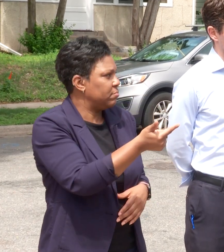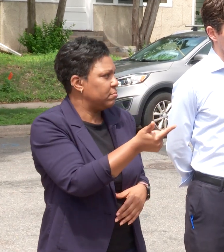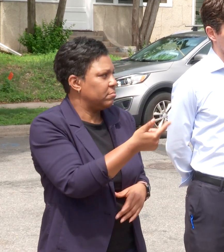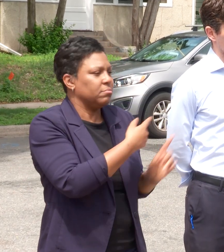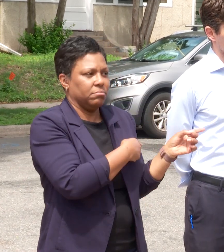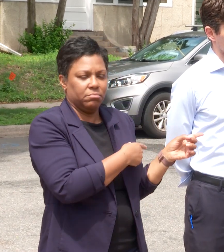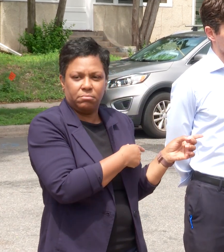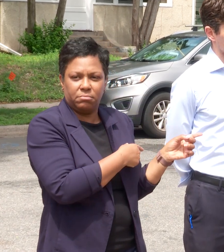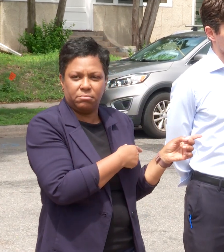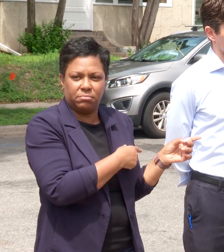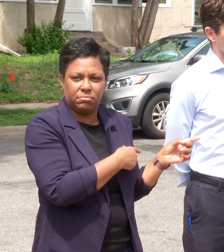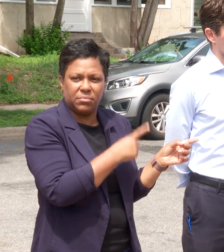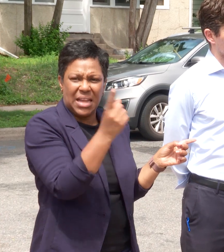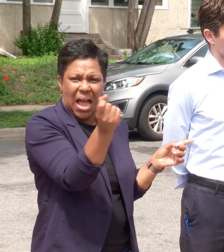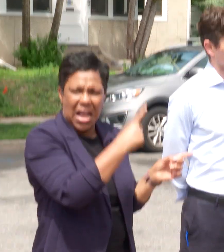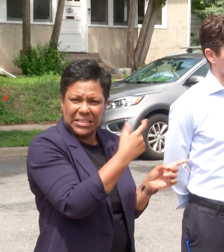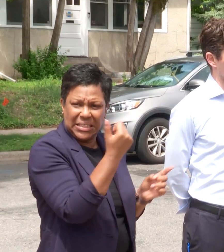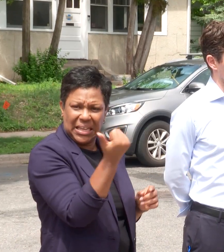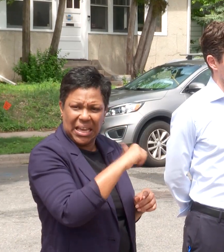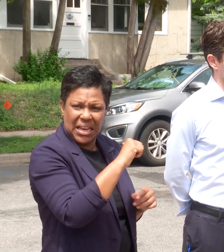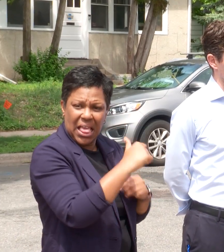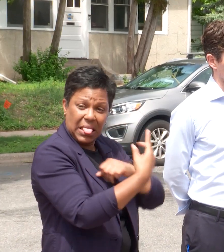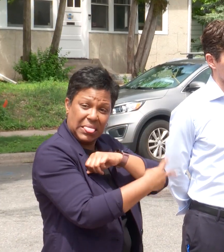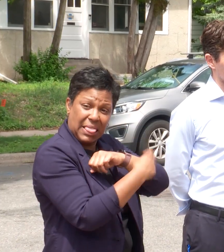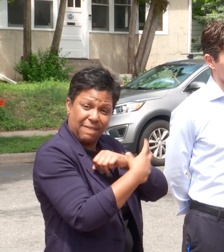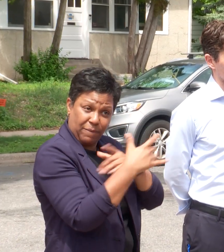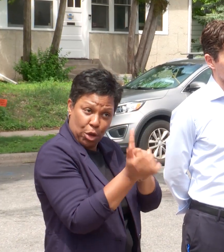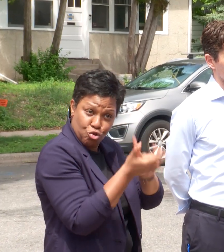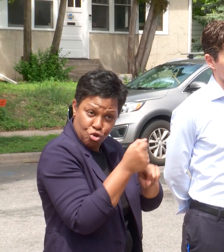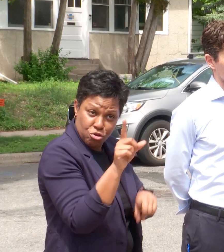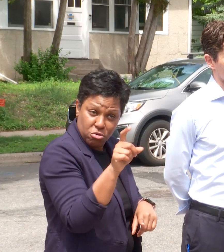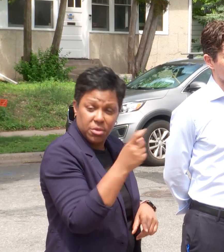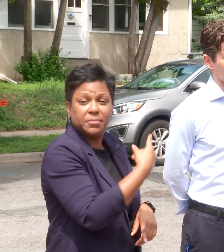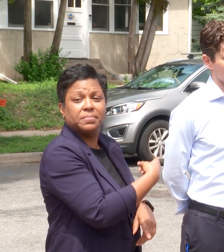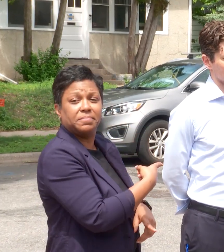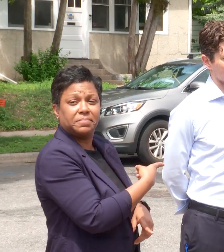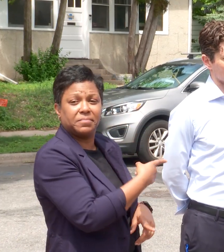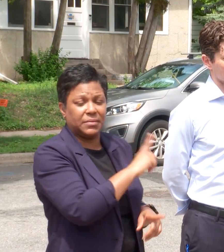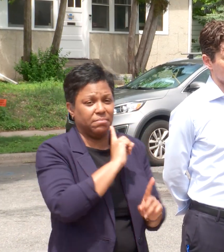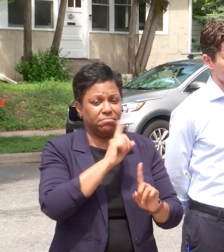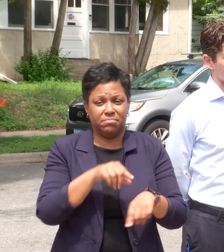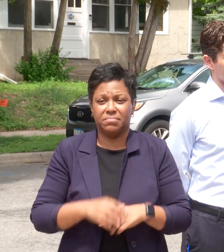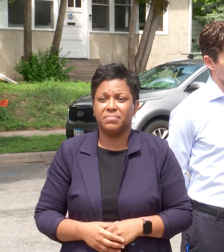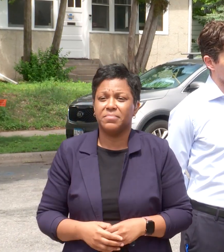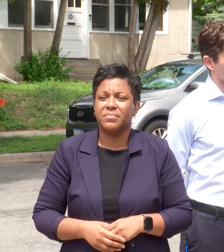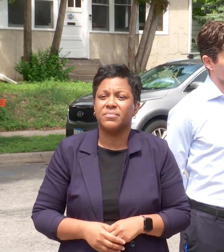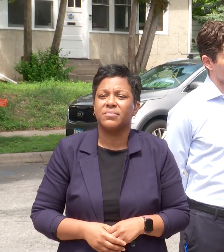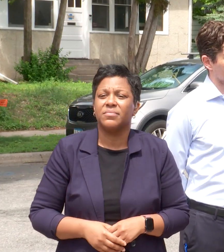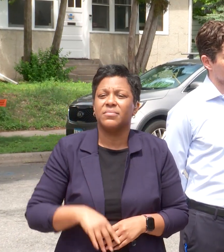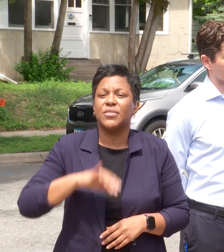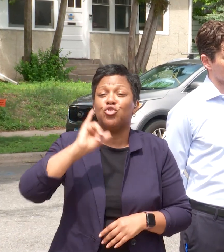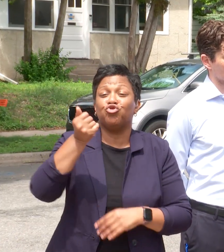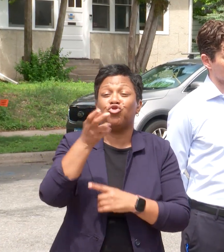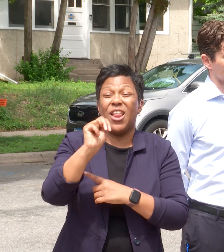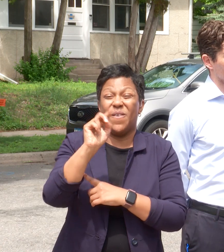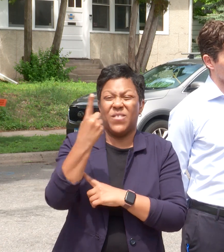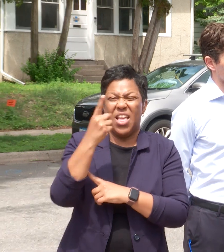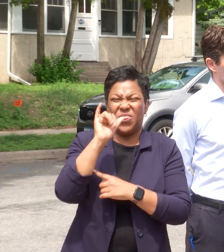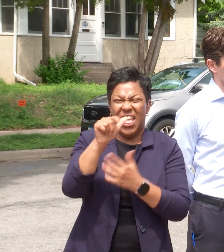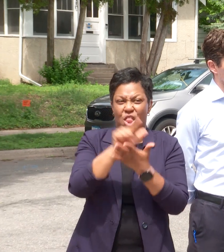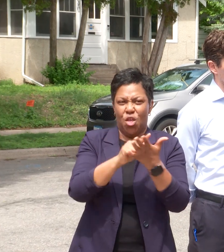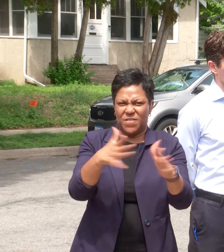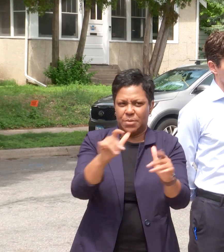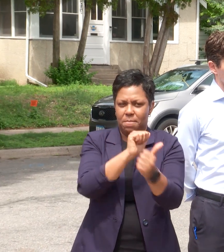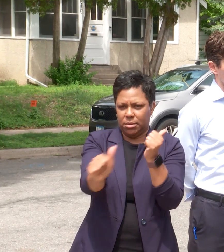I'll make two comments. One, the law became effective January 1st, and with the frost in the ground, it's very hard to tell